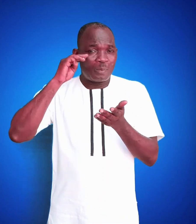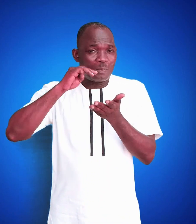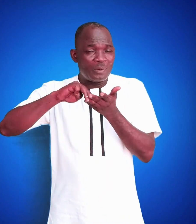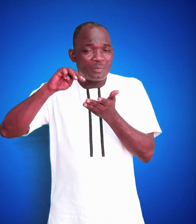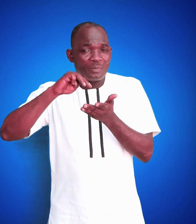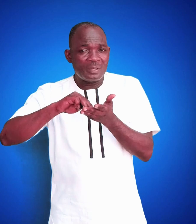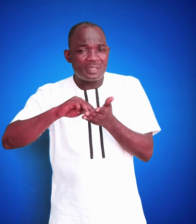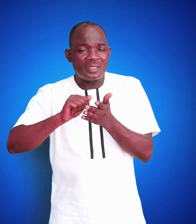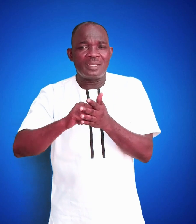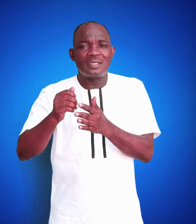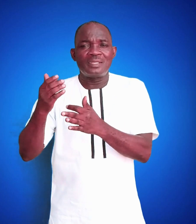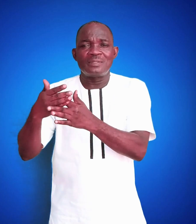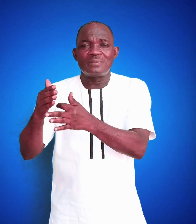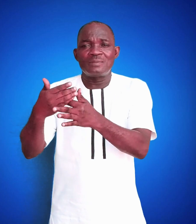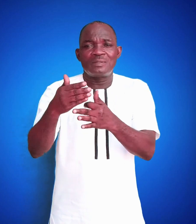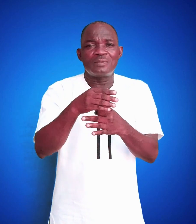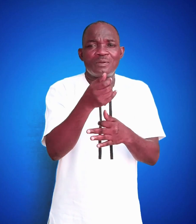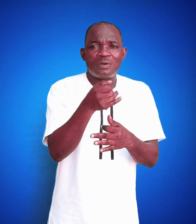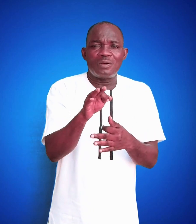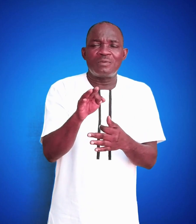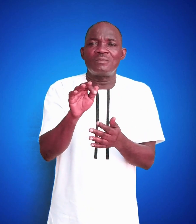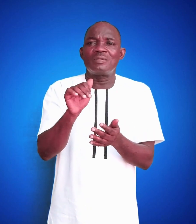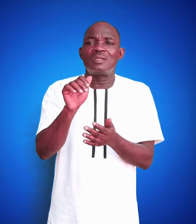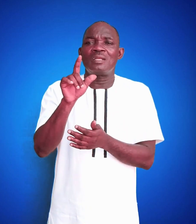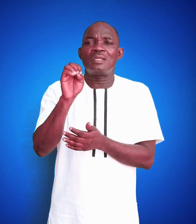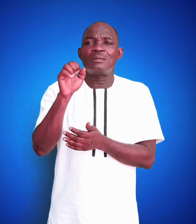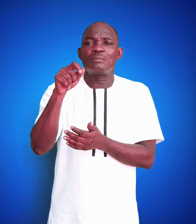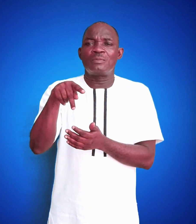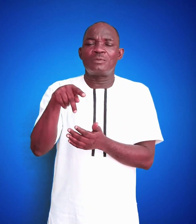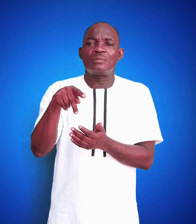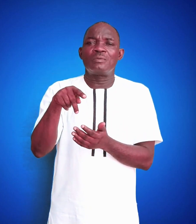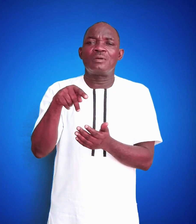Monitor the disbursements of LEAP